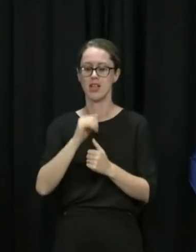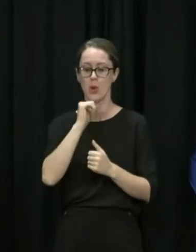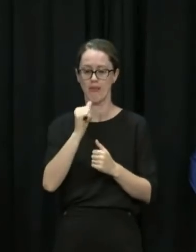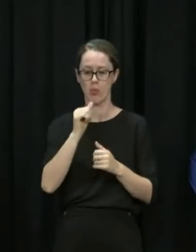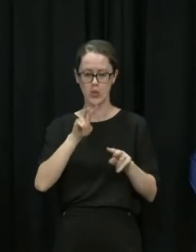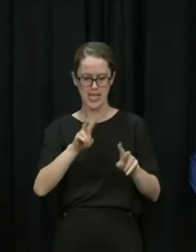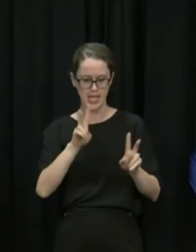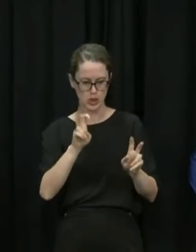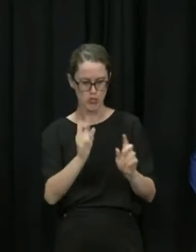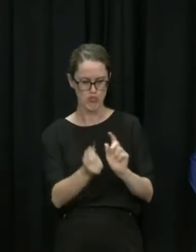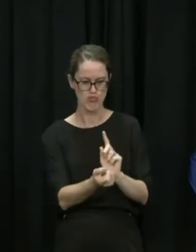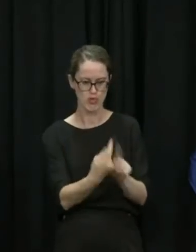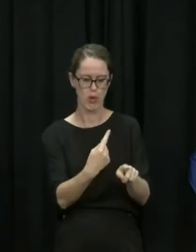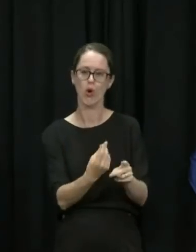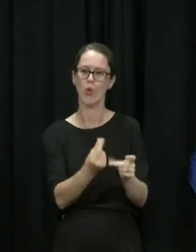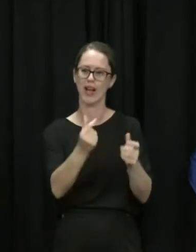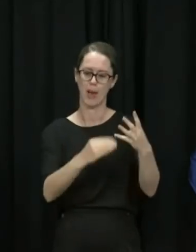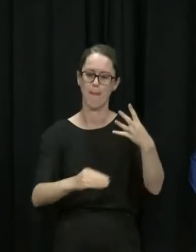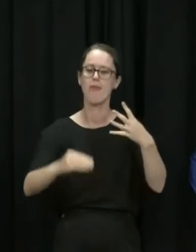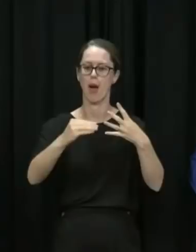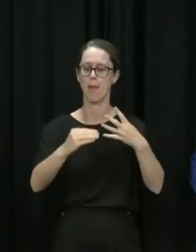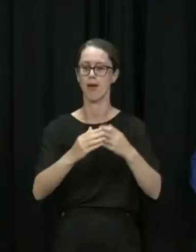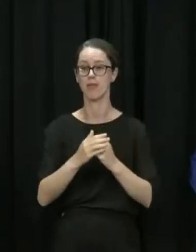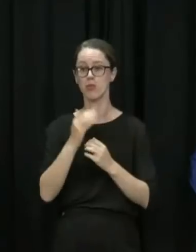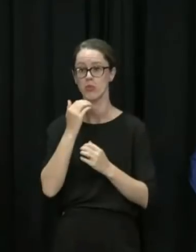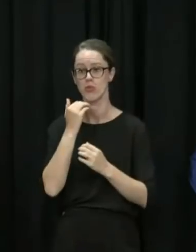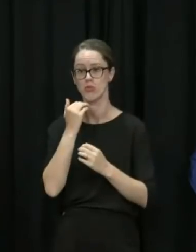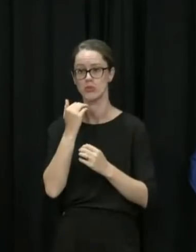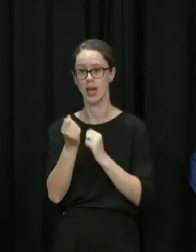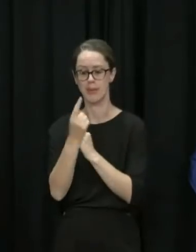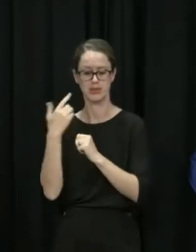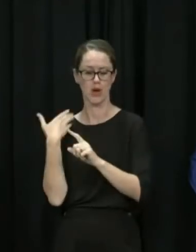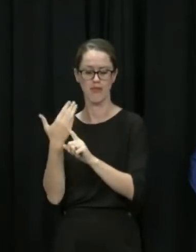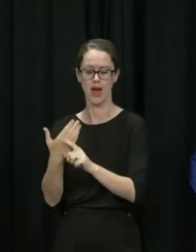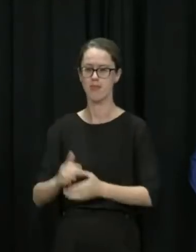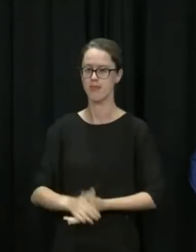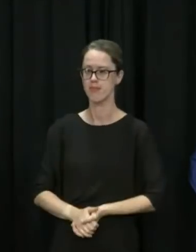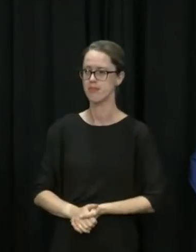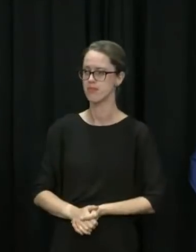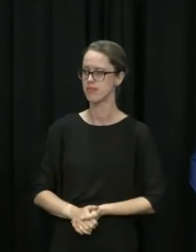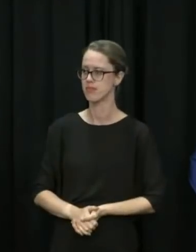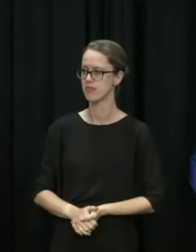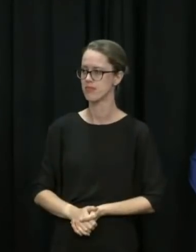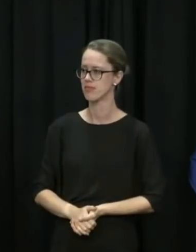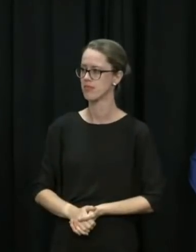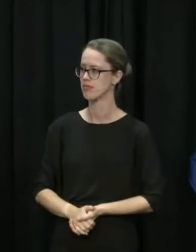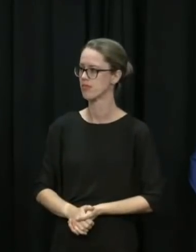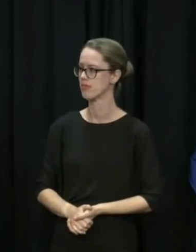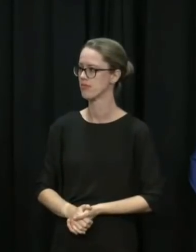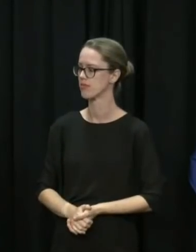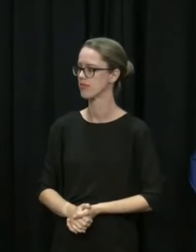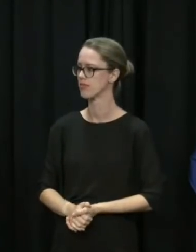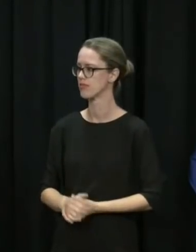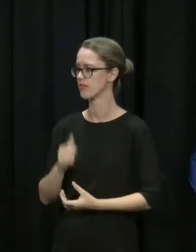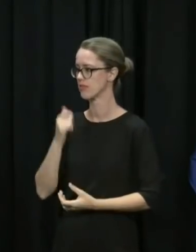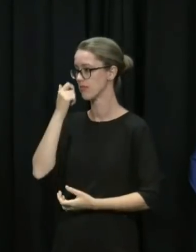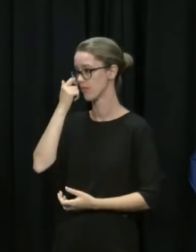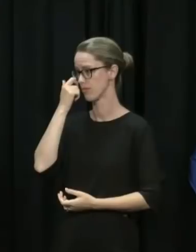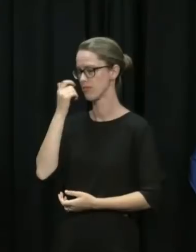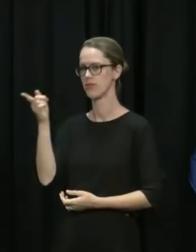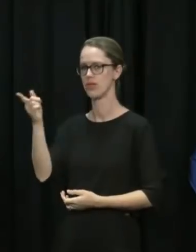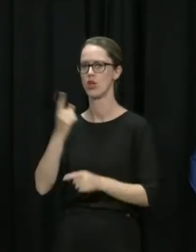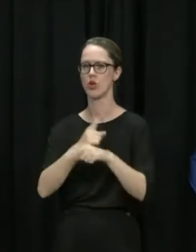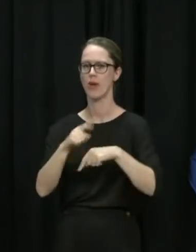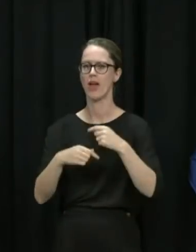issues, we respond immediately. And that's what we've done on every occurrence to date. Just canvas around. On the new variants,